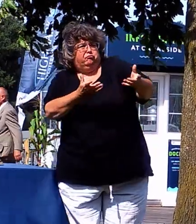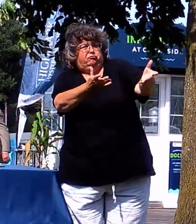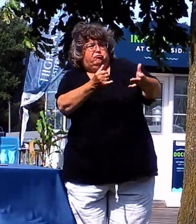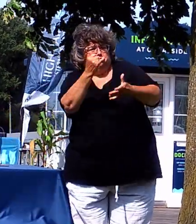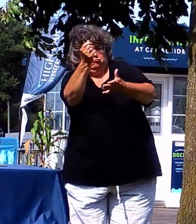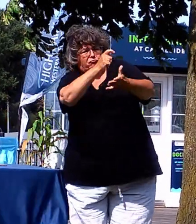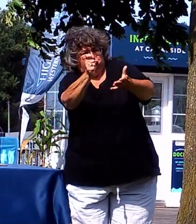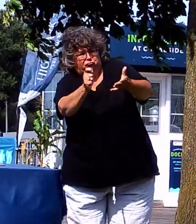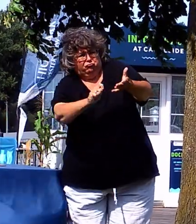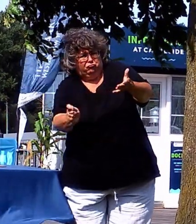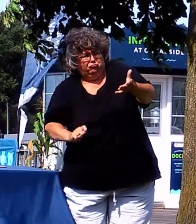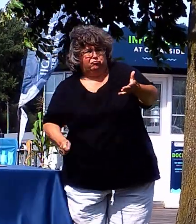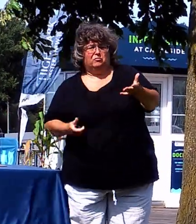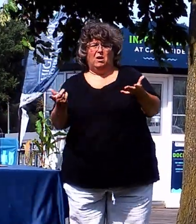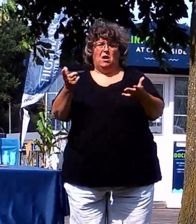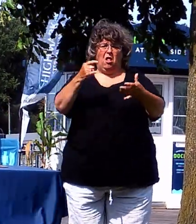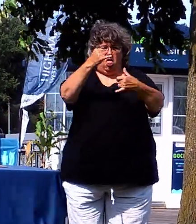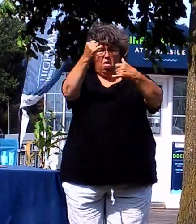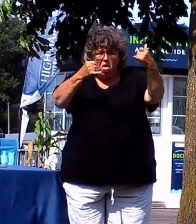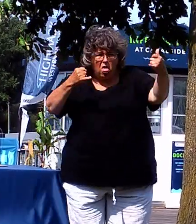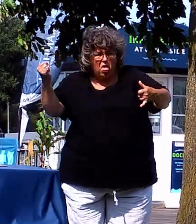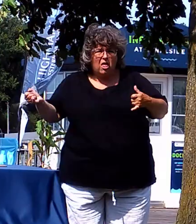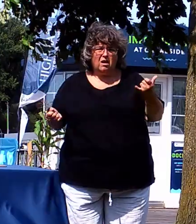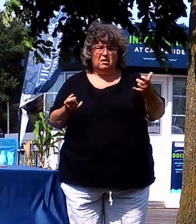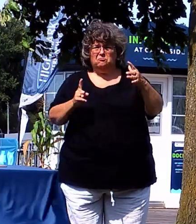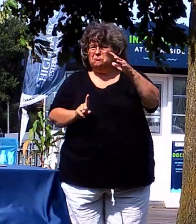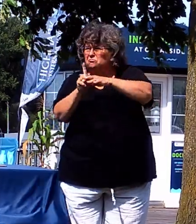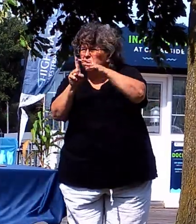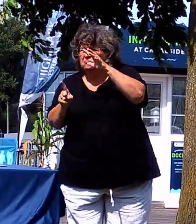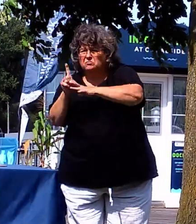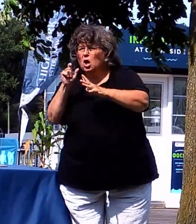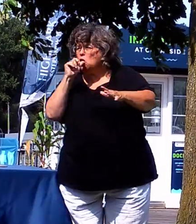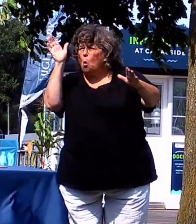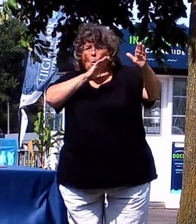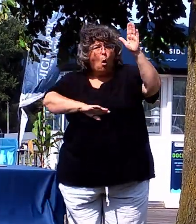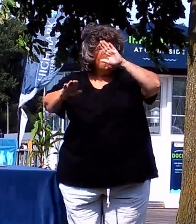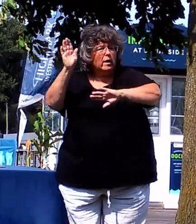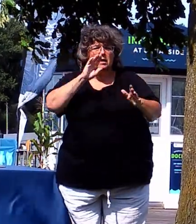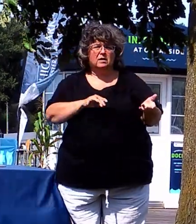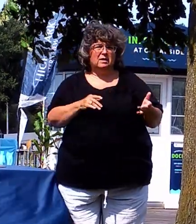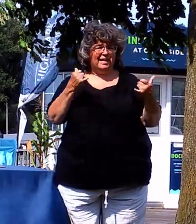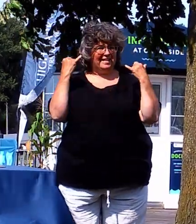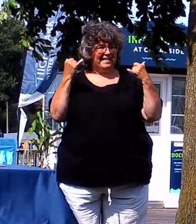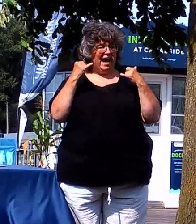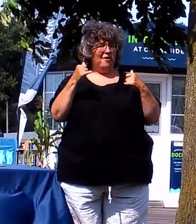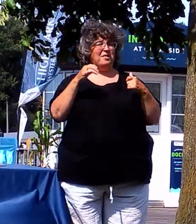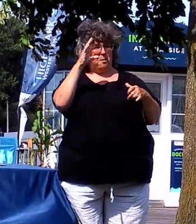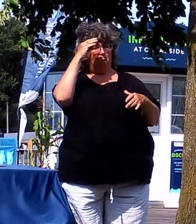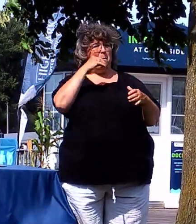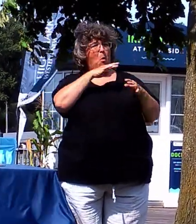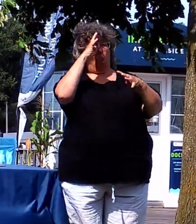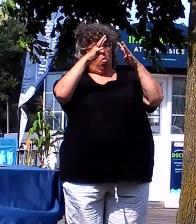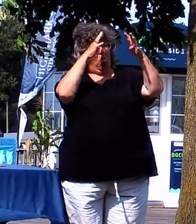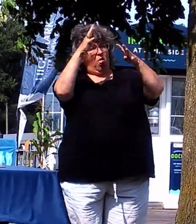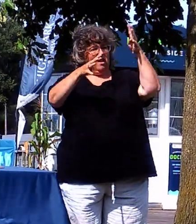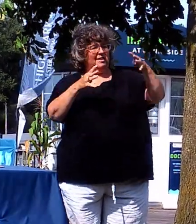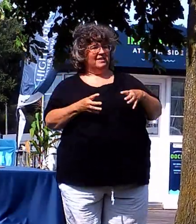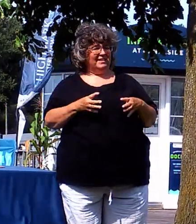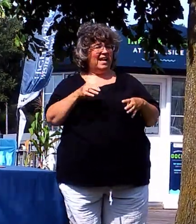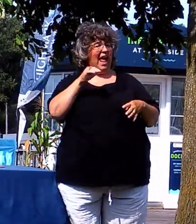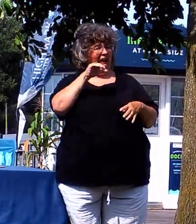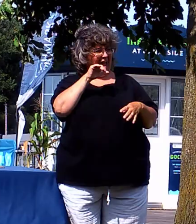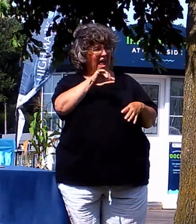felt, loose lines, quickly springing out without worry. So now Ramon's getting more creative. He's